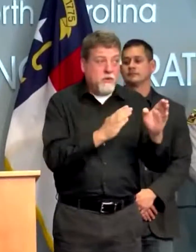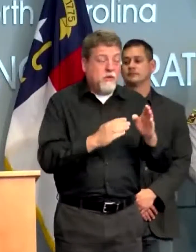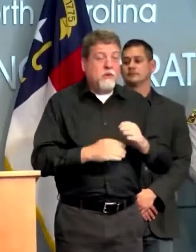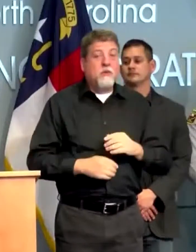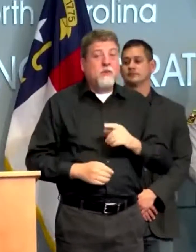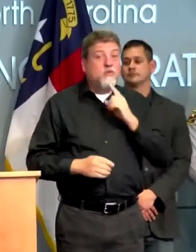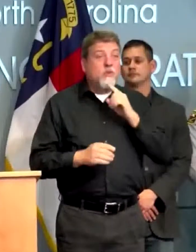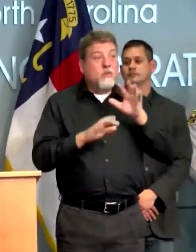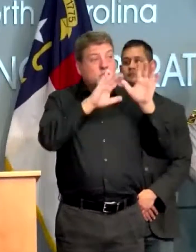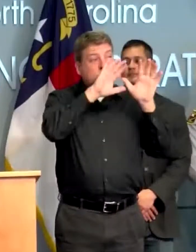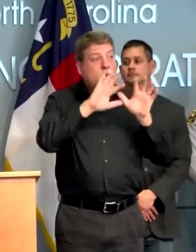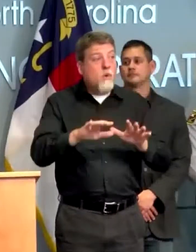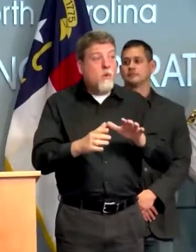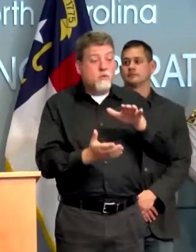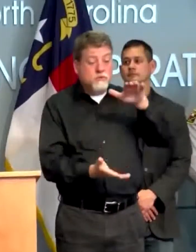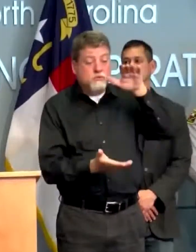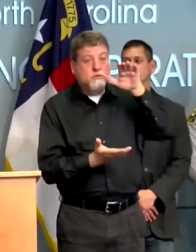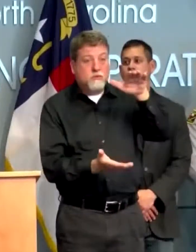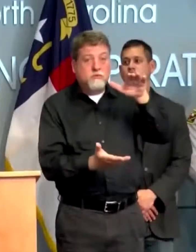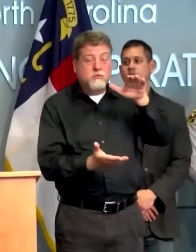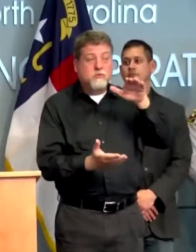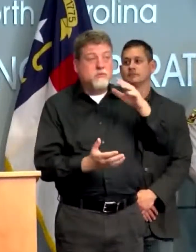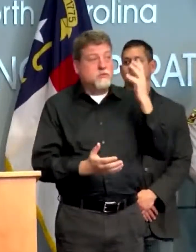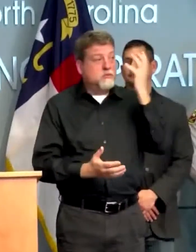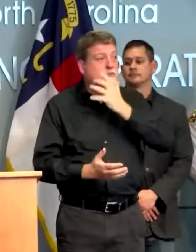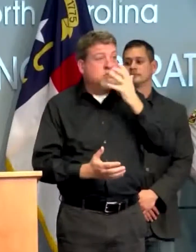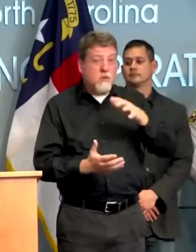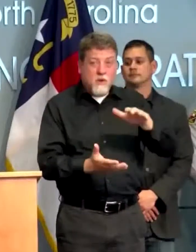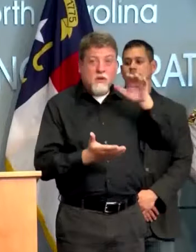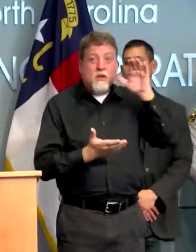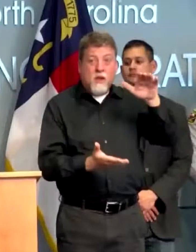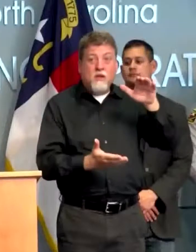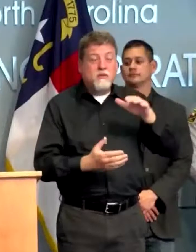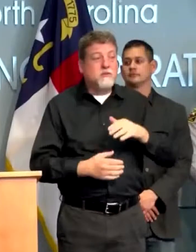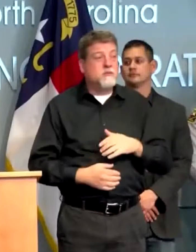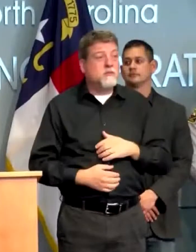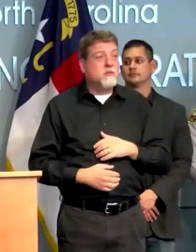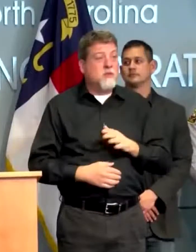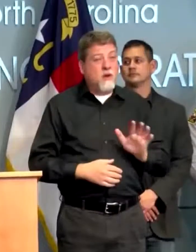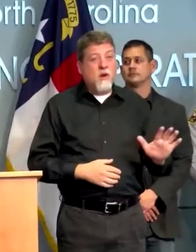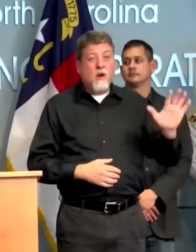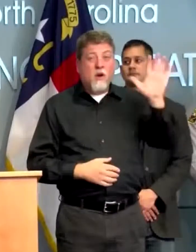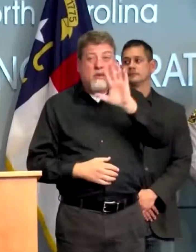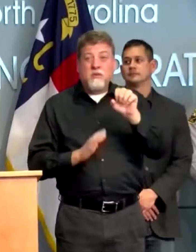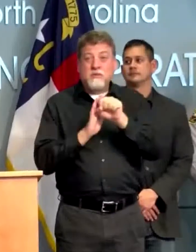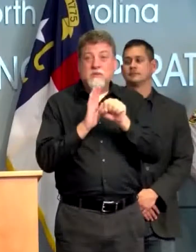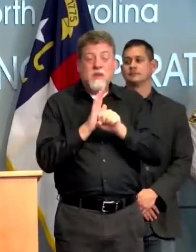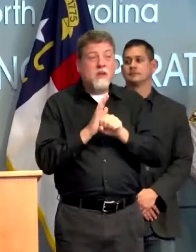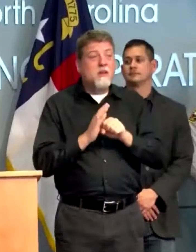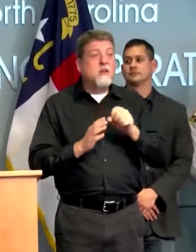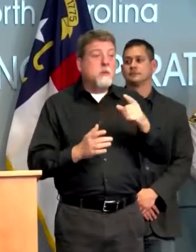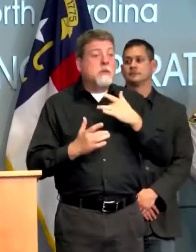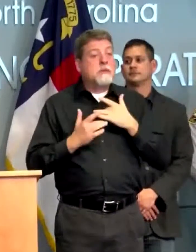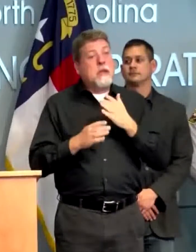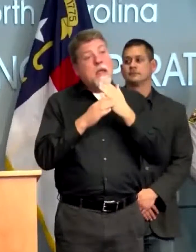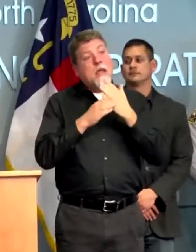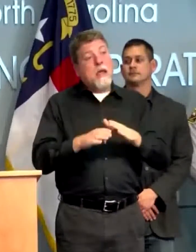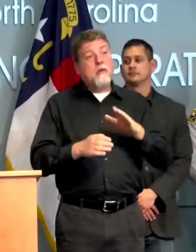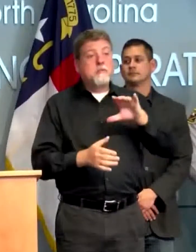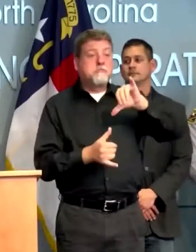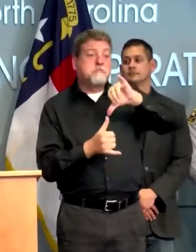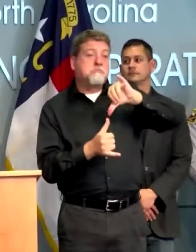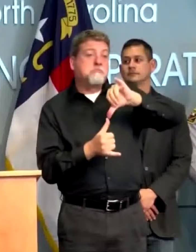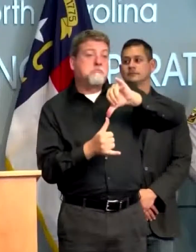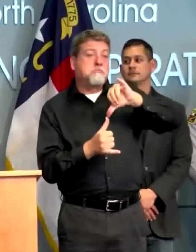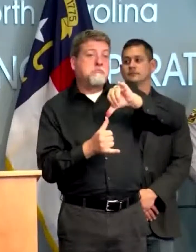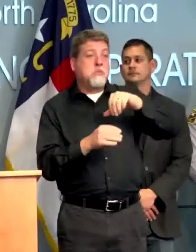snow, ice, and rain across our state. A year's worth of snowfall or more fell